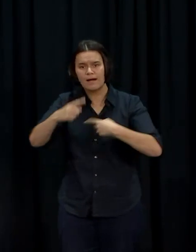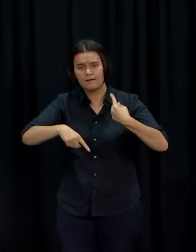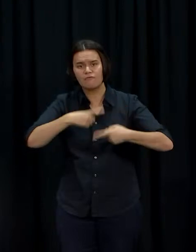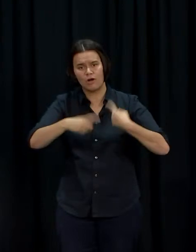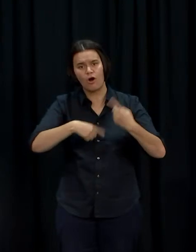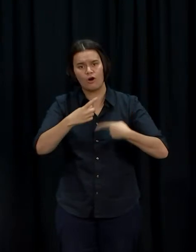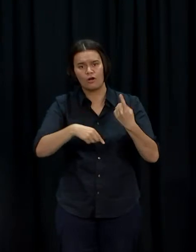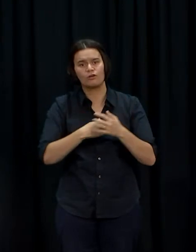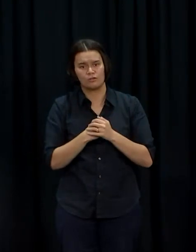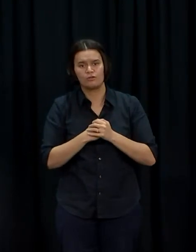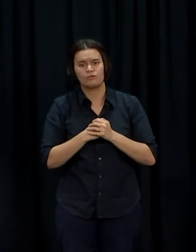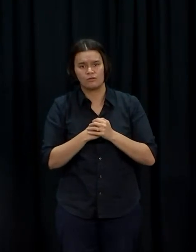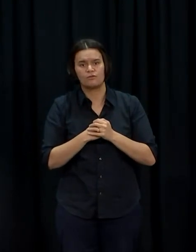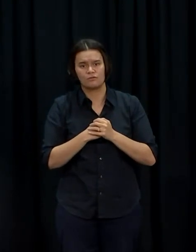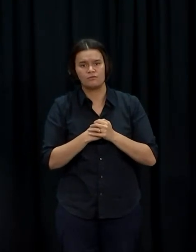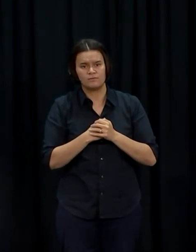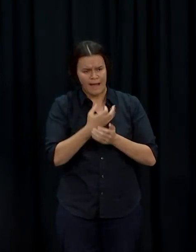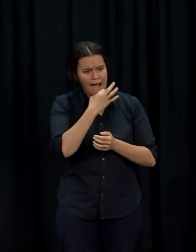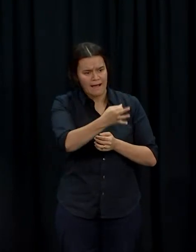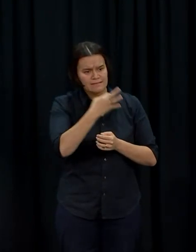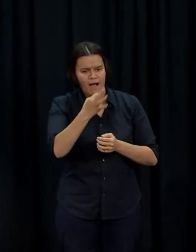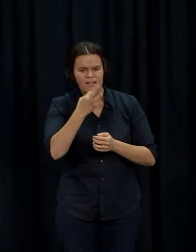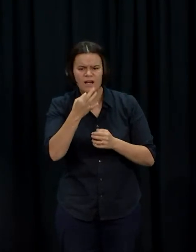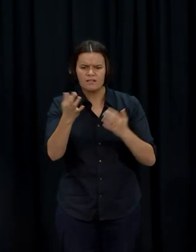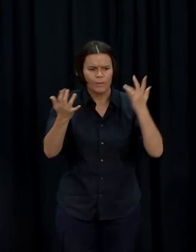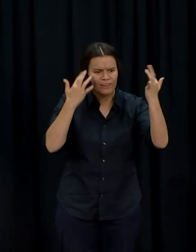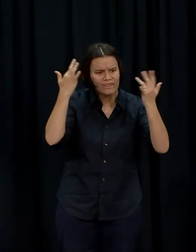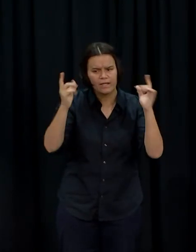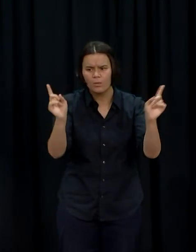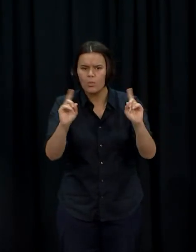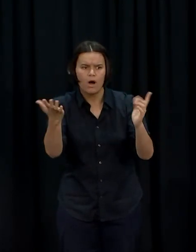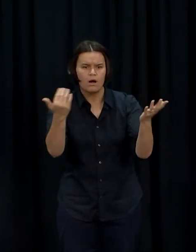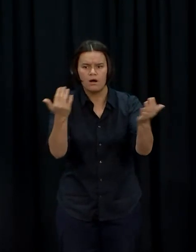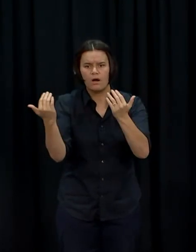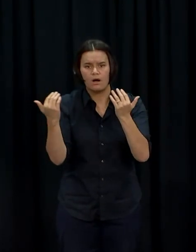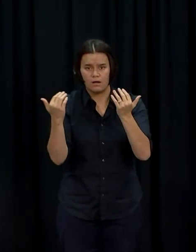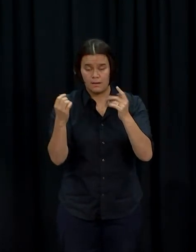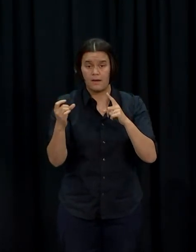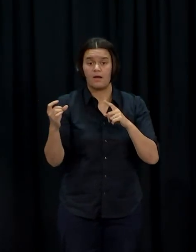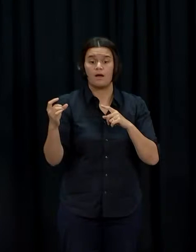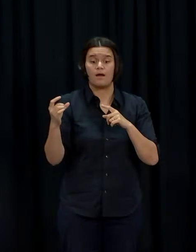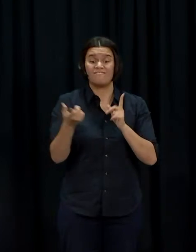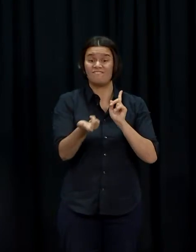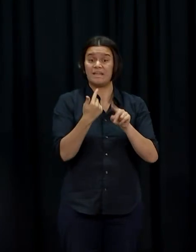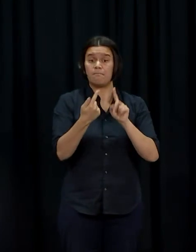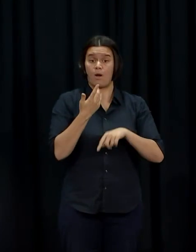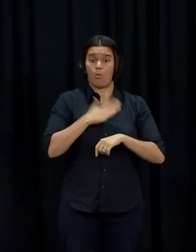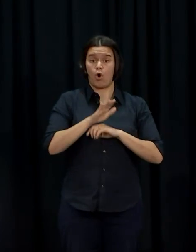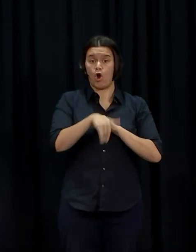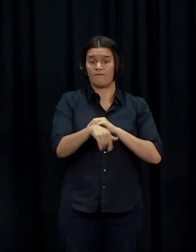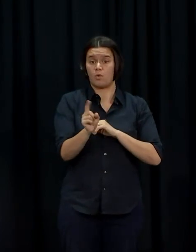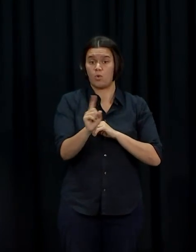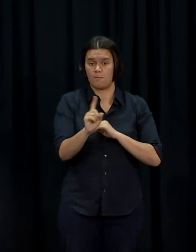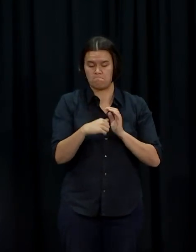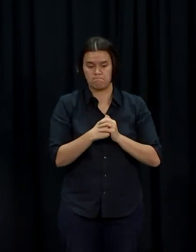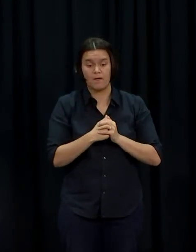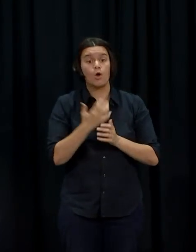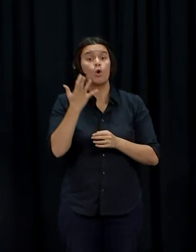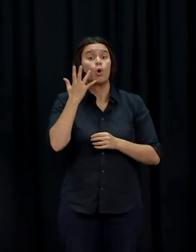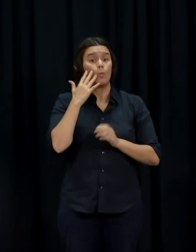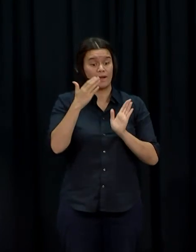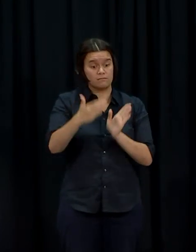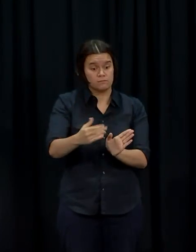will continue to get input and feedback. And the key thing we're interested in feedback on is how do we make sure that when this is put